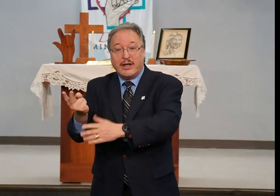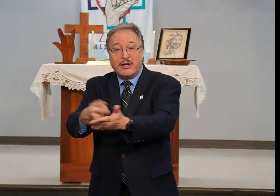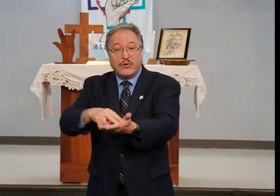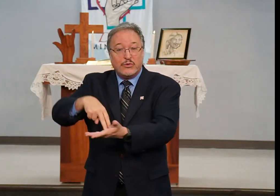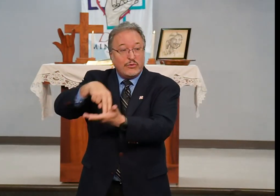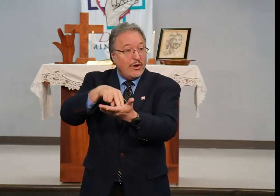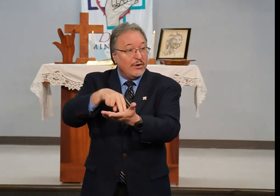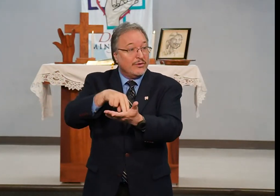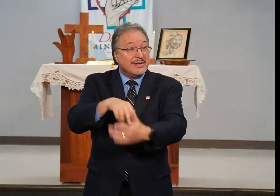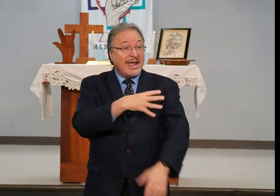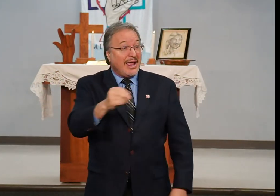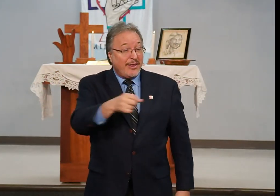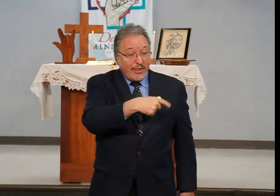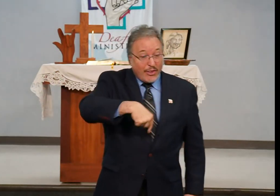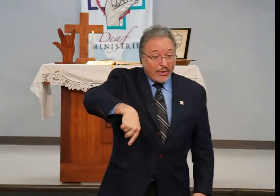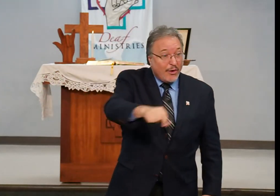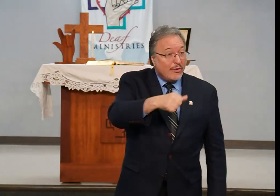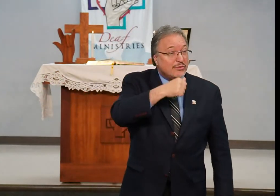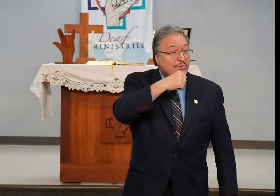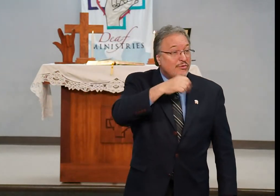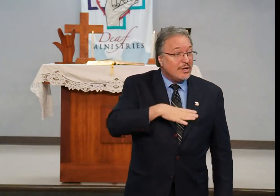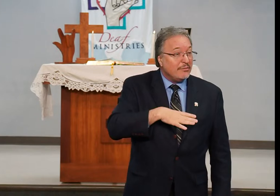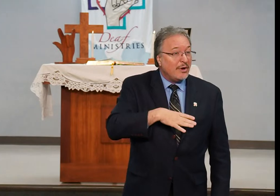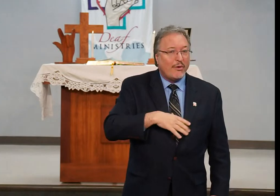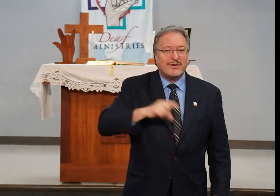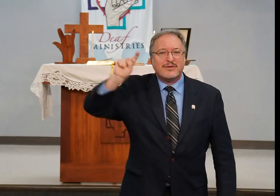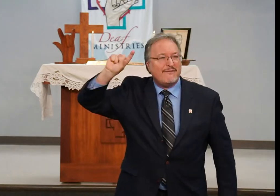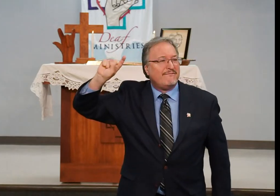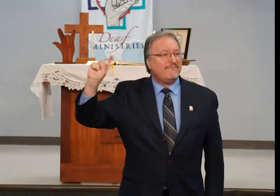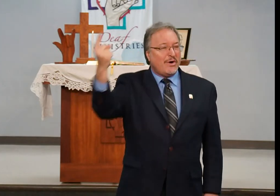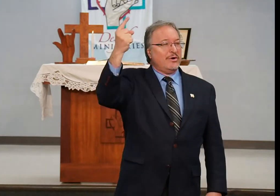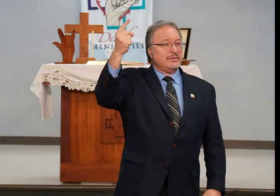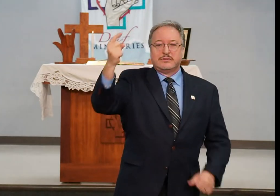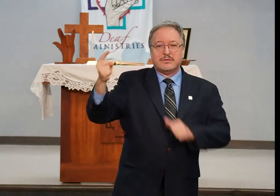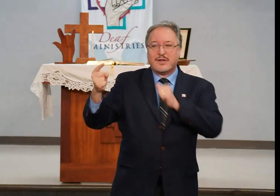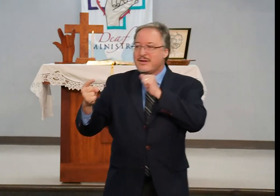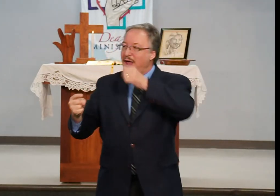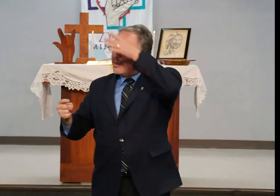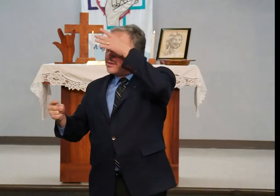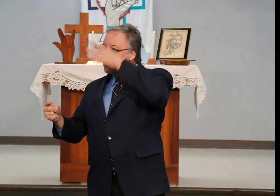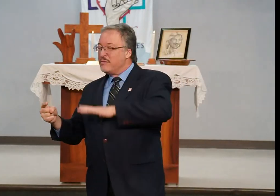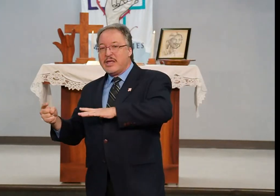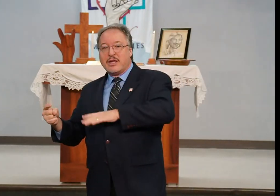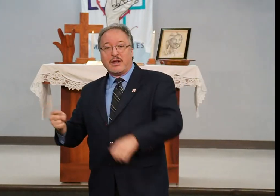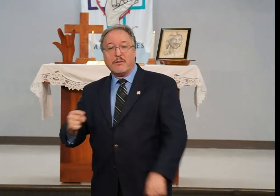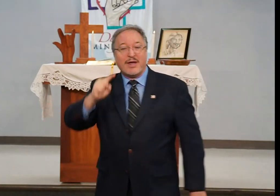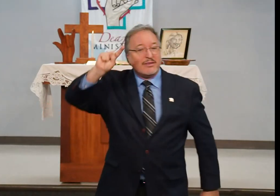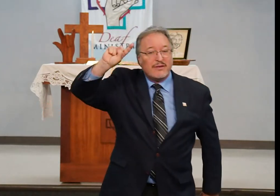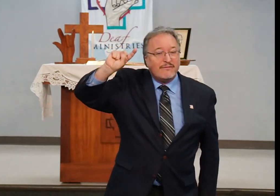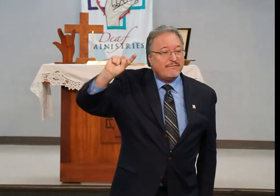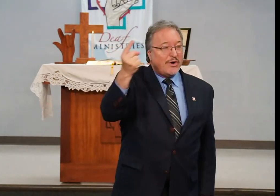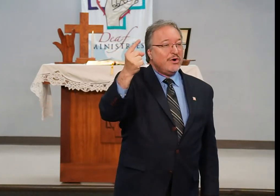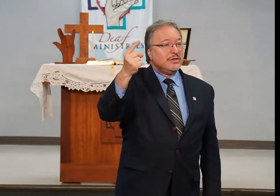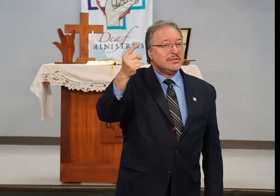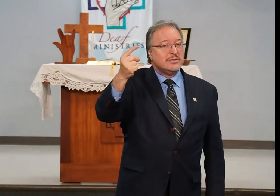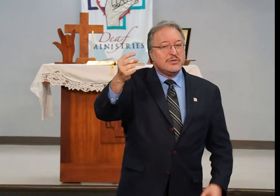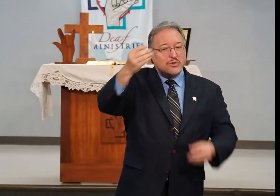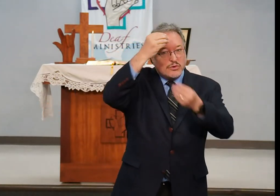his crucifixion, they saw his death, and they saw that he was risen. It was the women who were